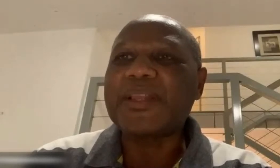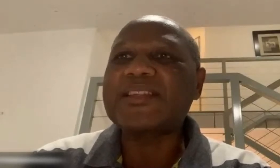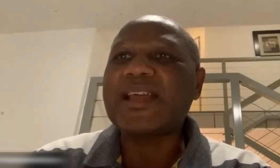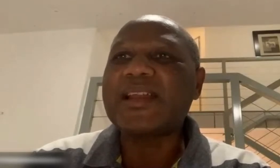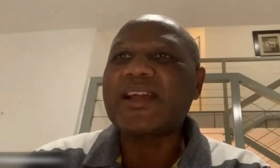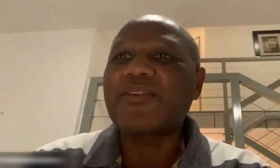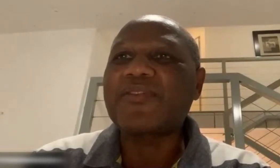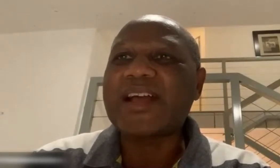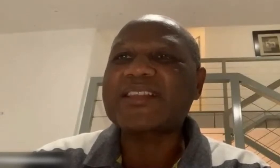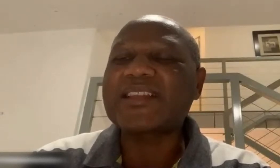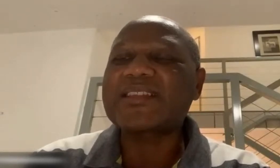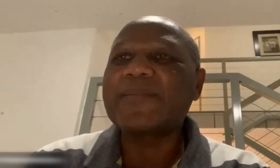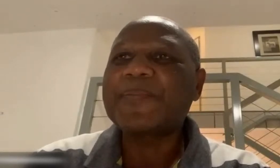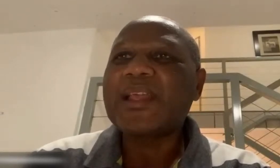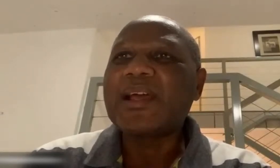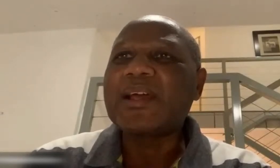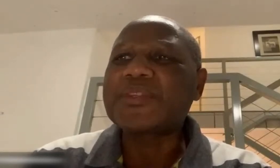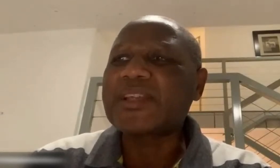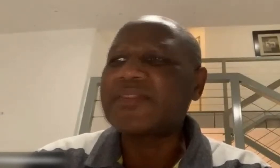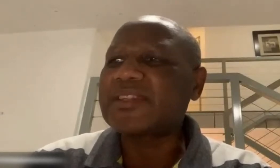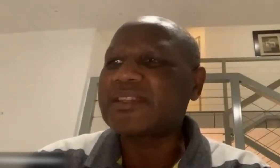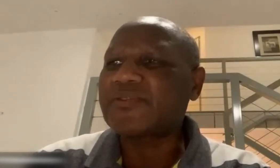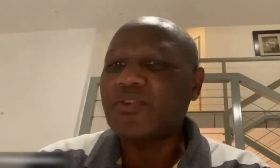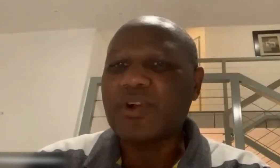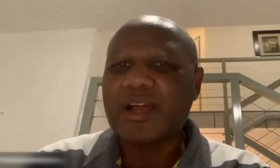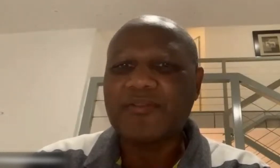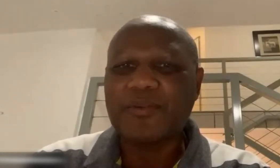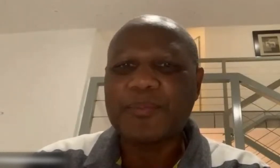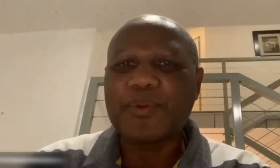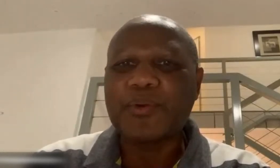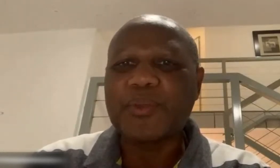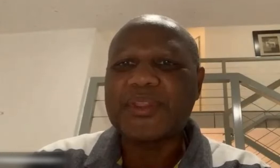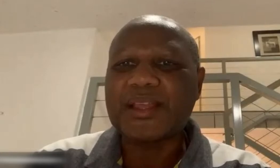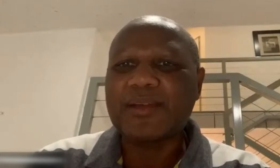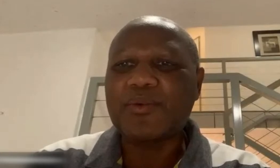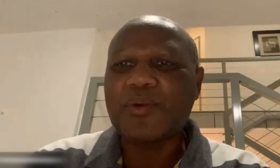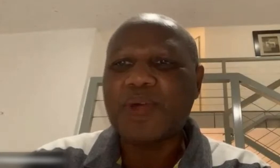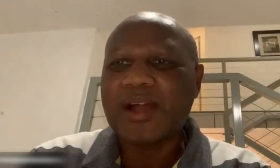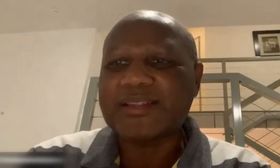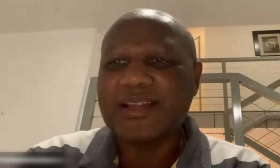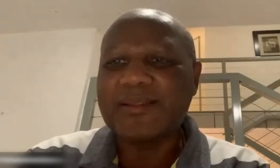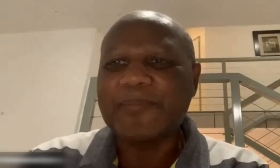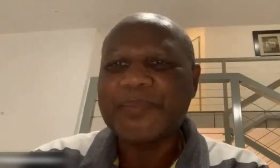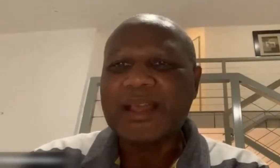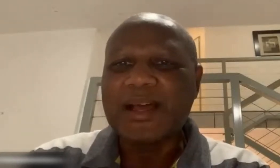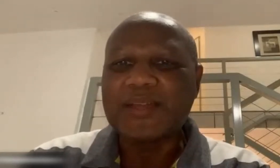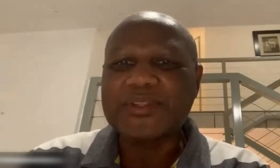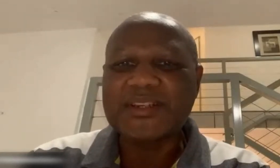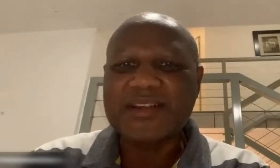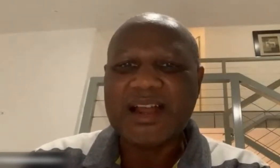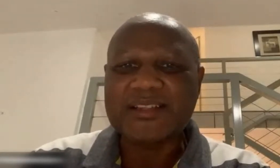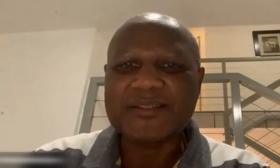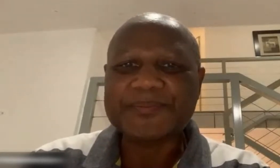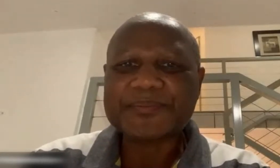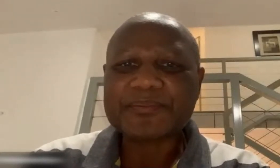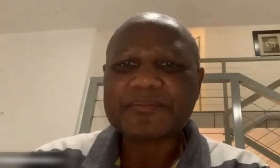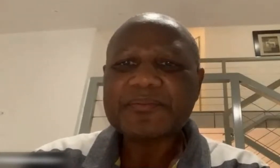vulnerability and lack of access to services for people with, who are actually using